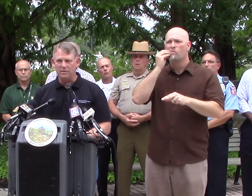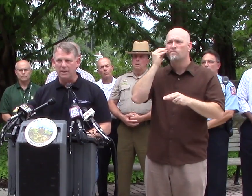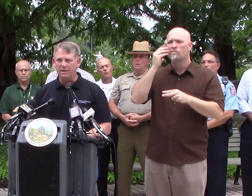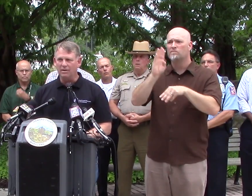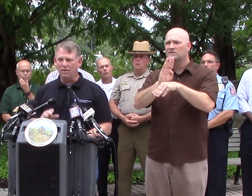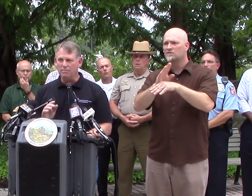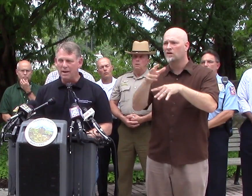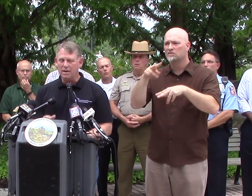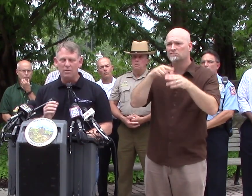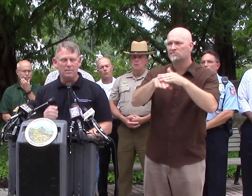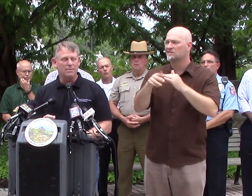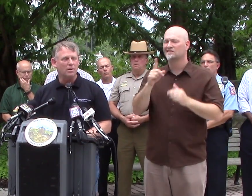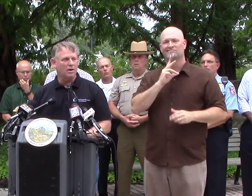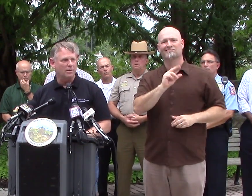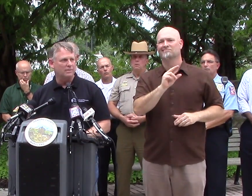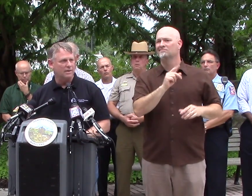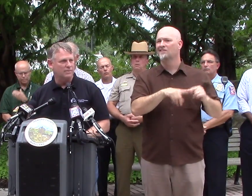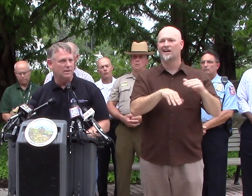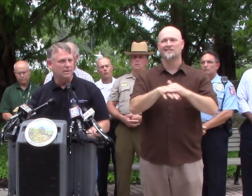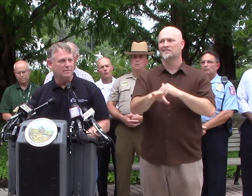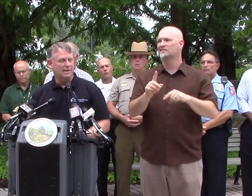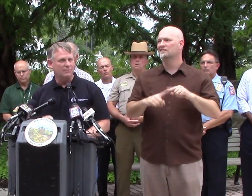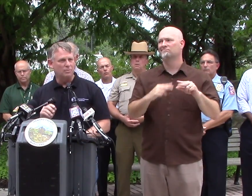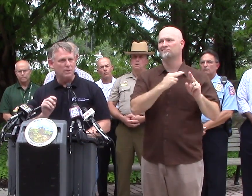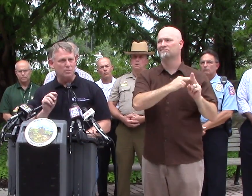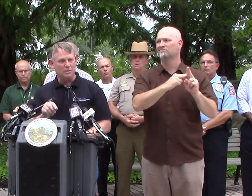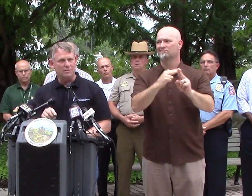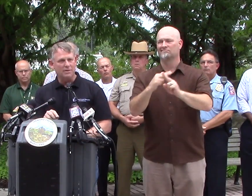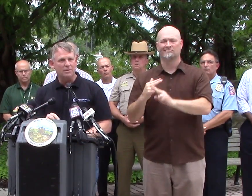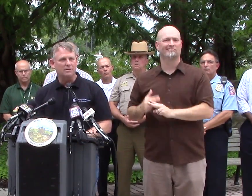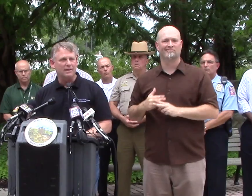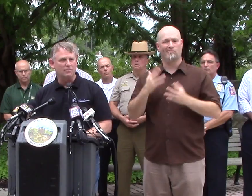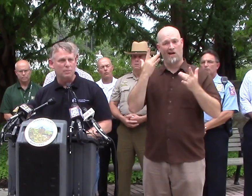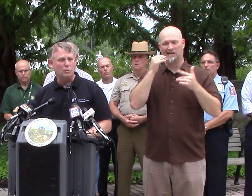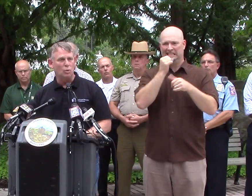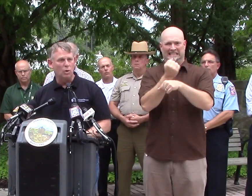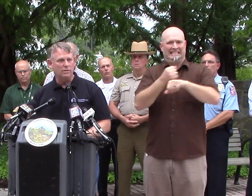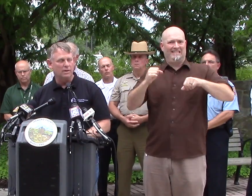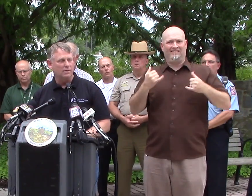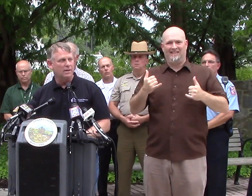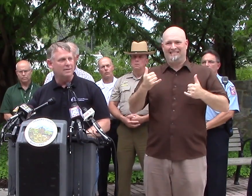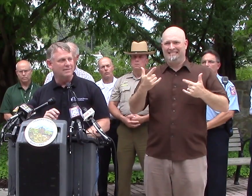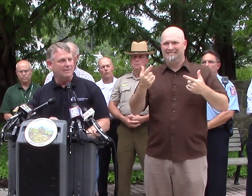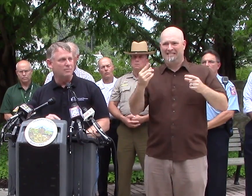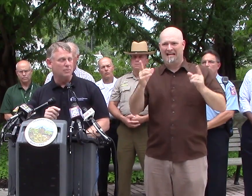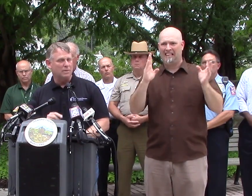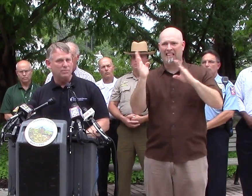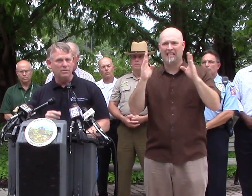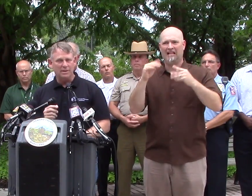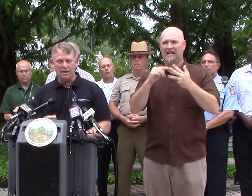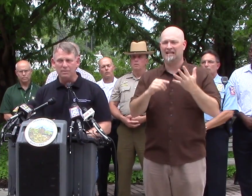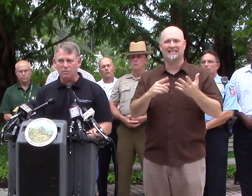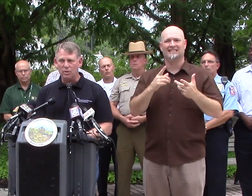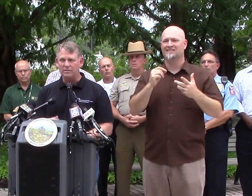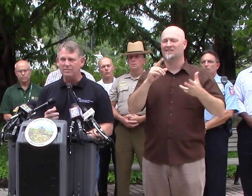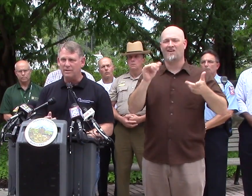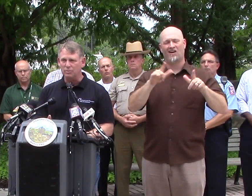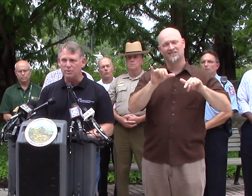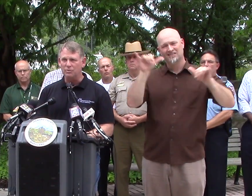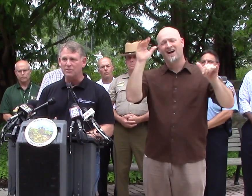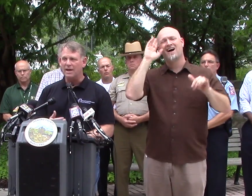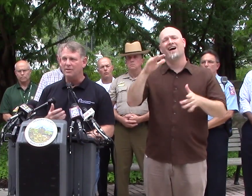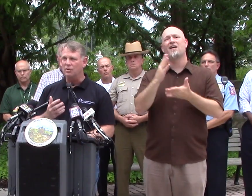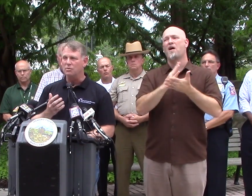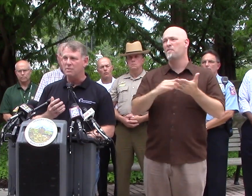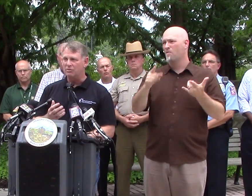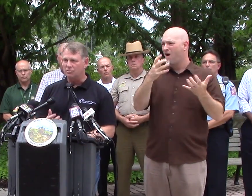and over today, our main priority is safety. Safety for the people who live there, safety for the people who work there, and safety for the people, the county employees, the state